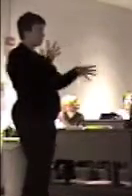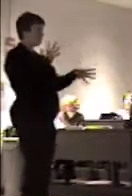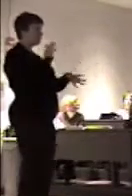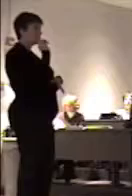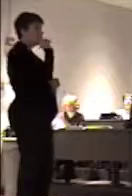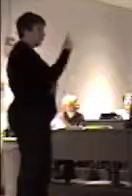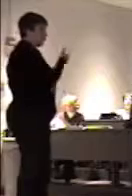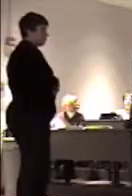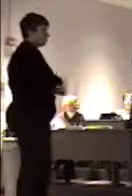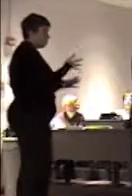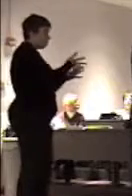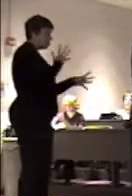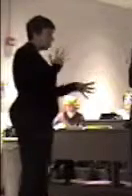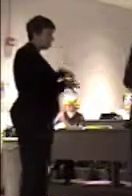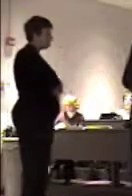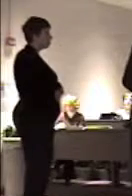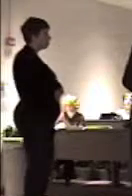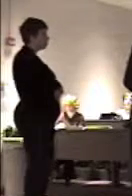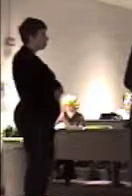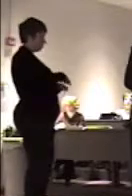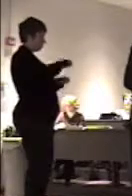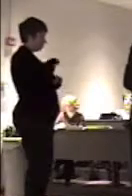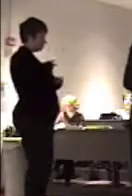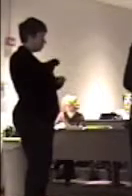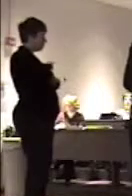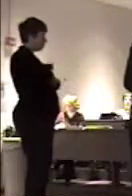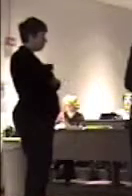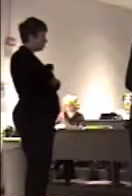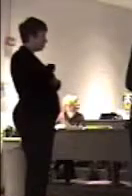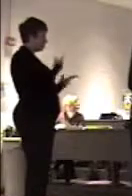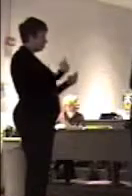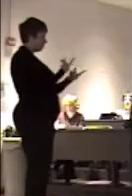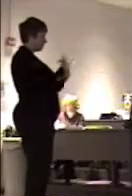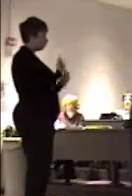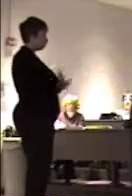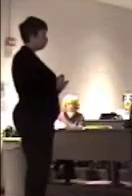Okay, line up. That's the military.